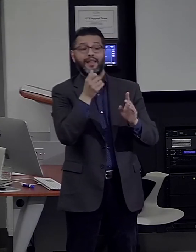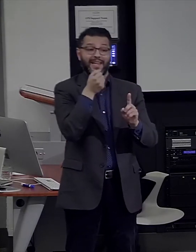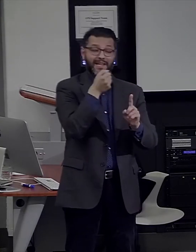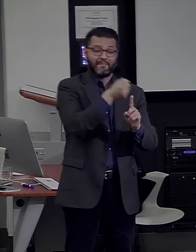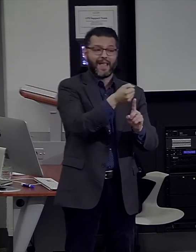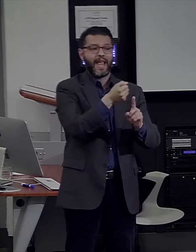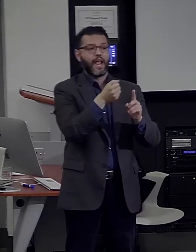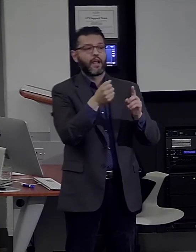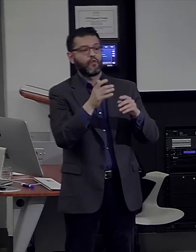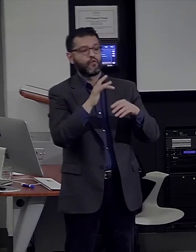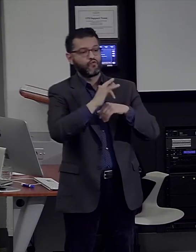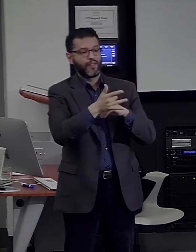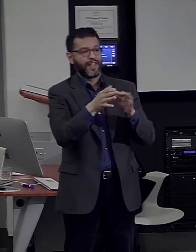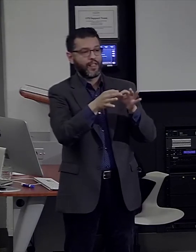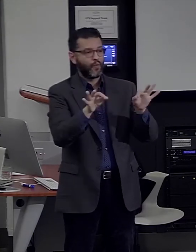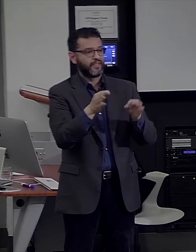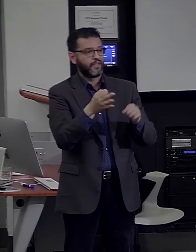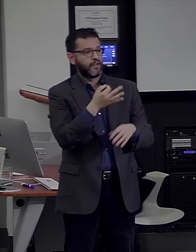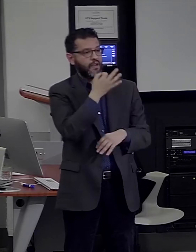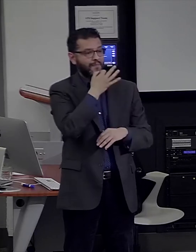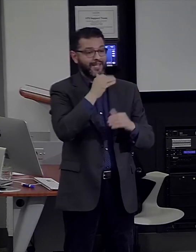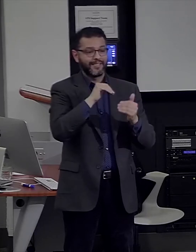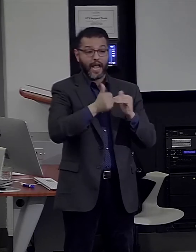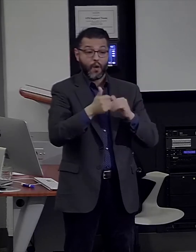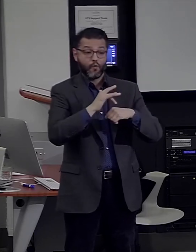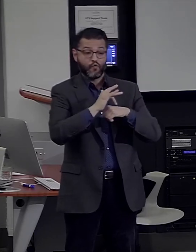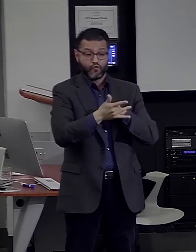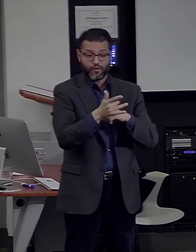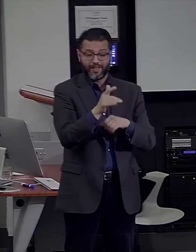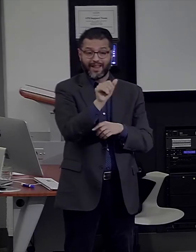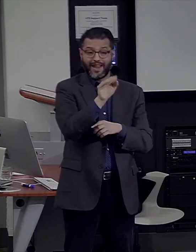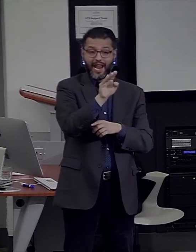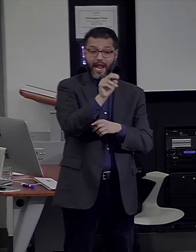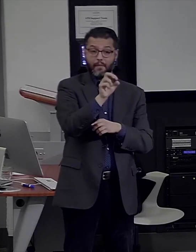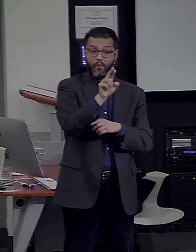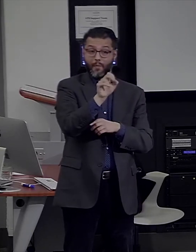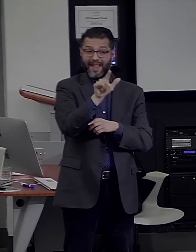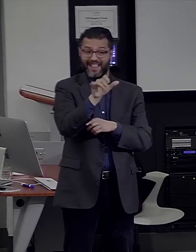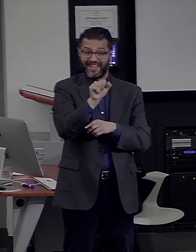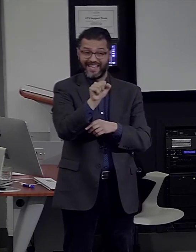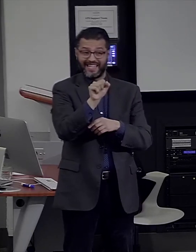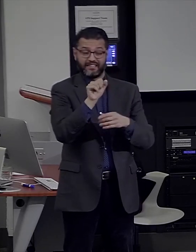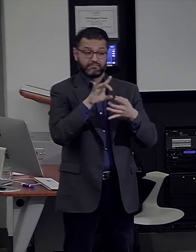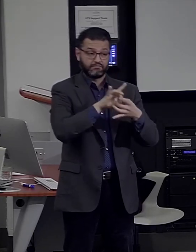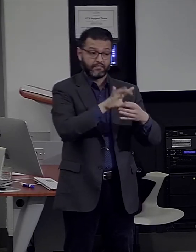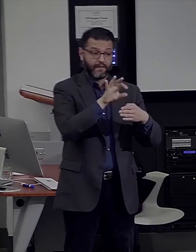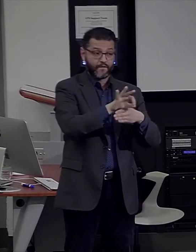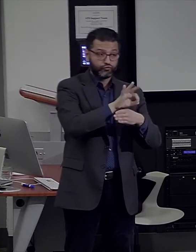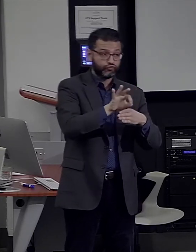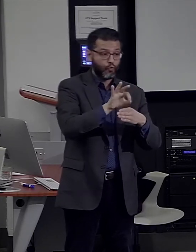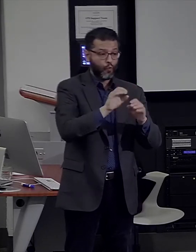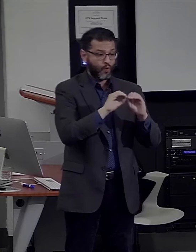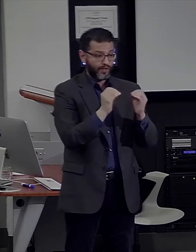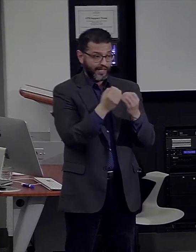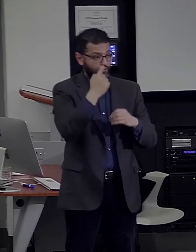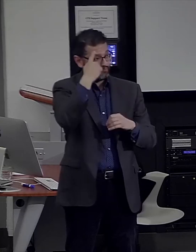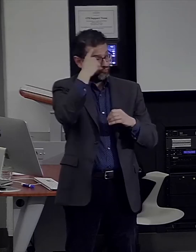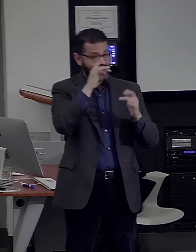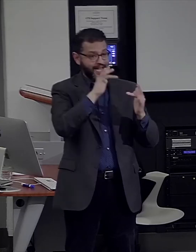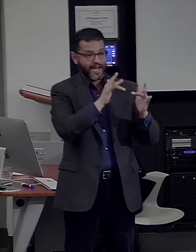competence how might very early abnormalities in the functional organization of brain networks be